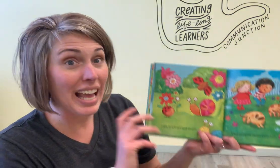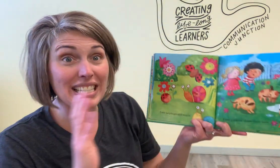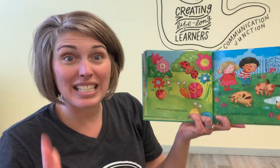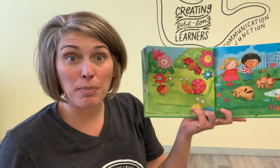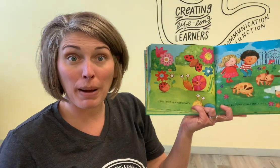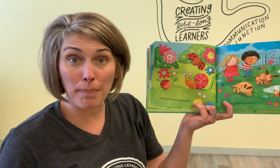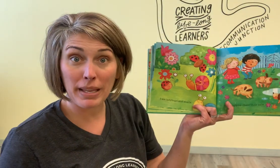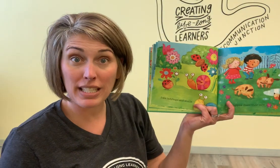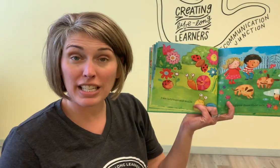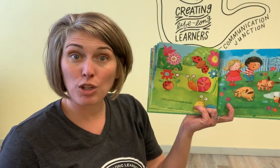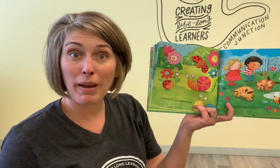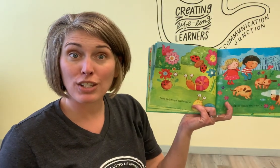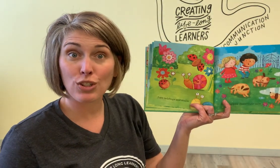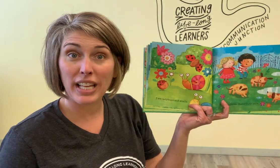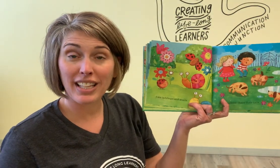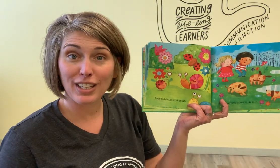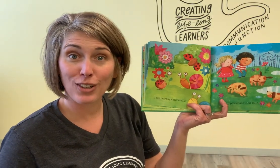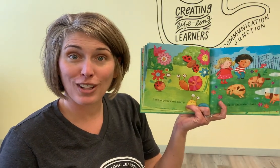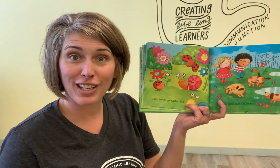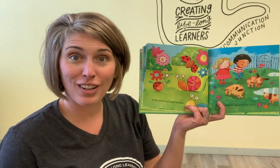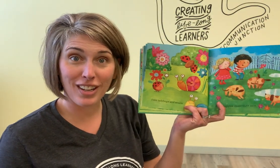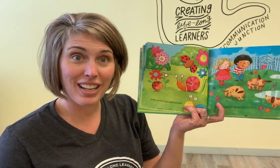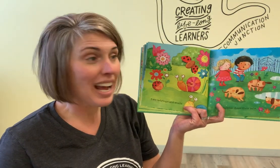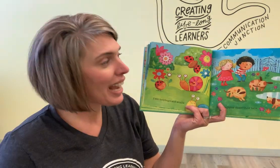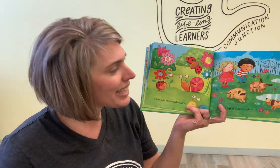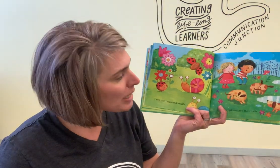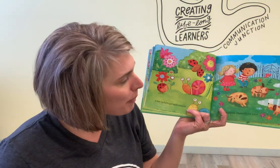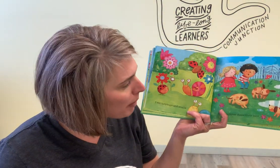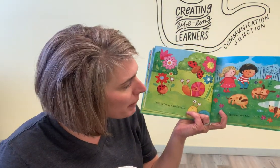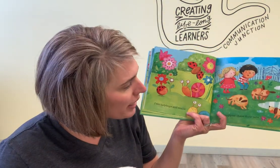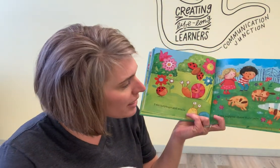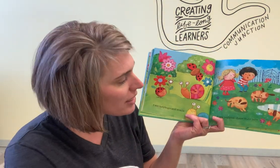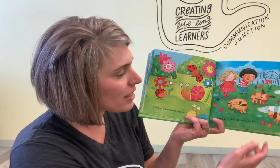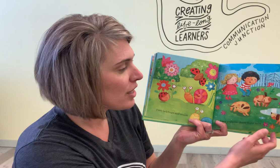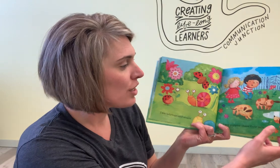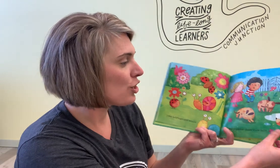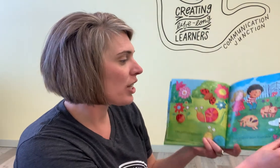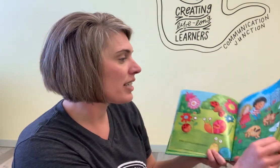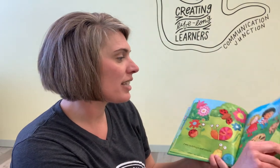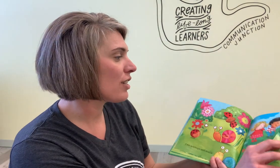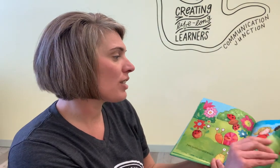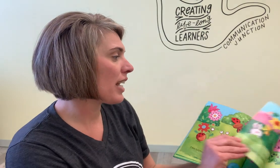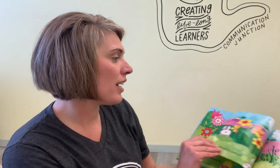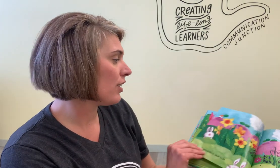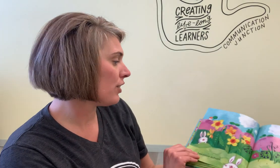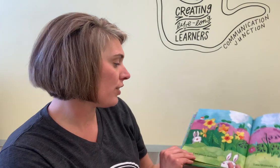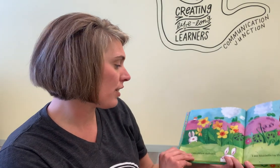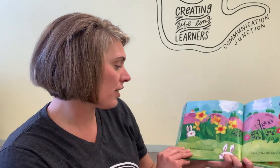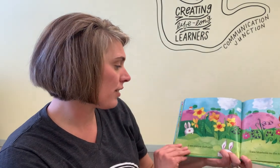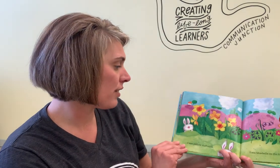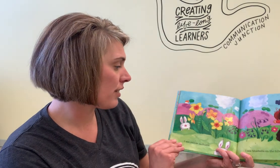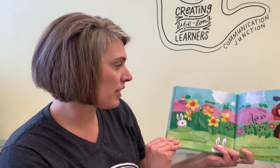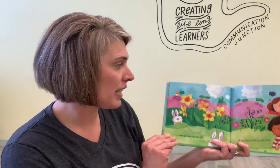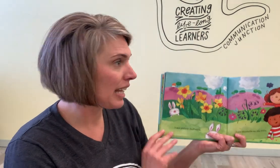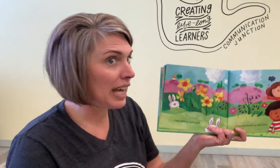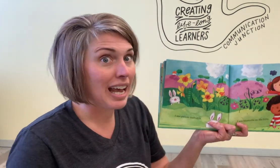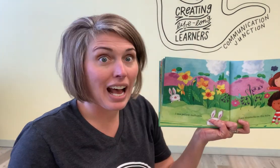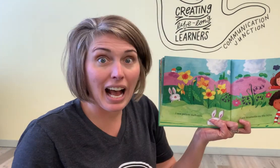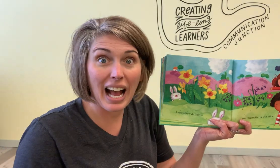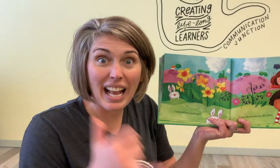I see puppies. Can you pat your leg like you're calling a dog? I see puppies chase their tails. I